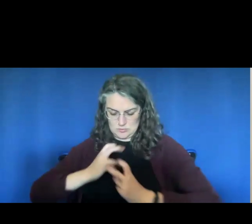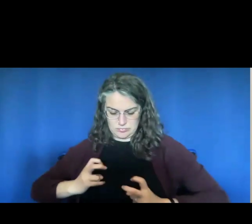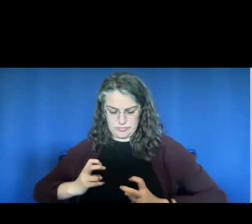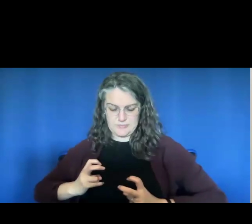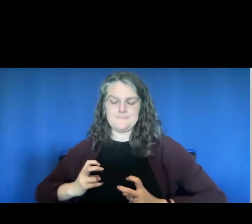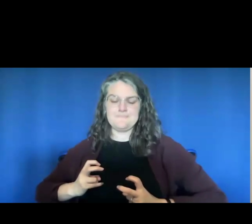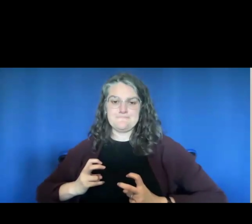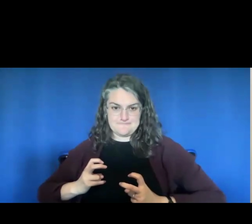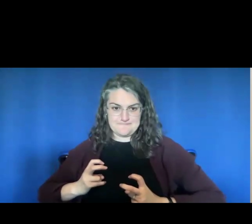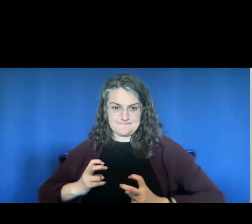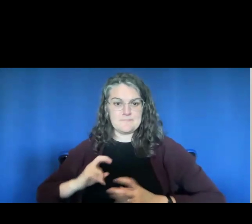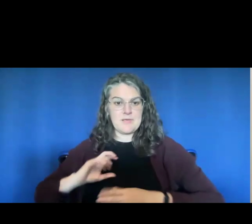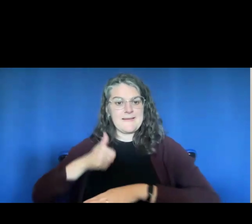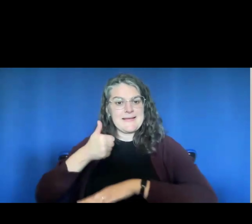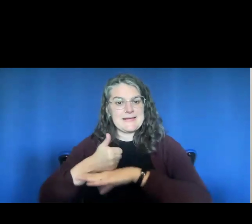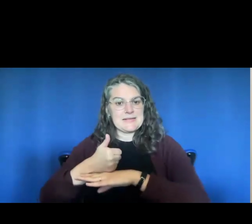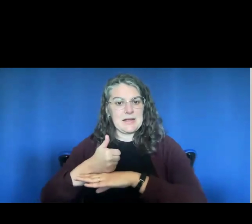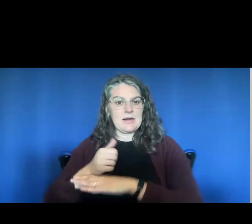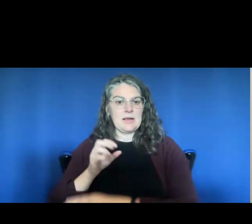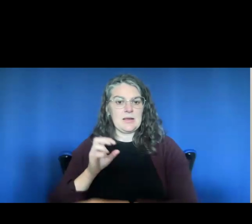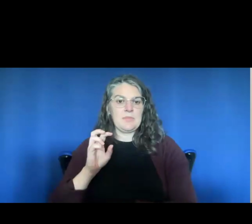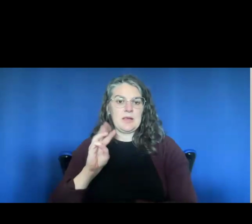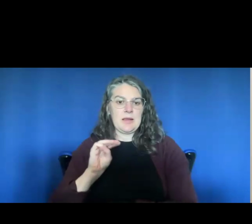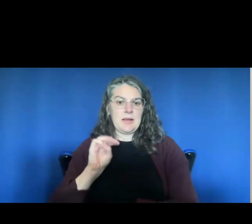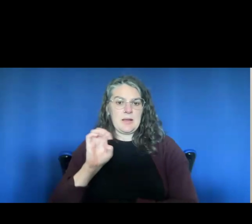Me Too.